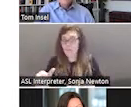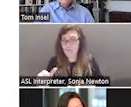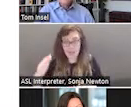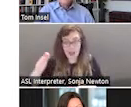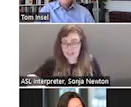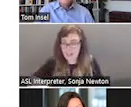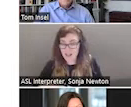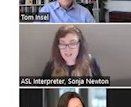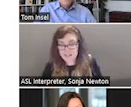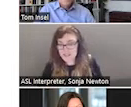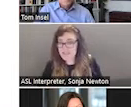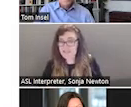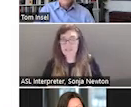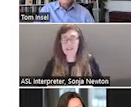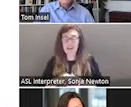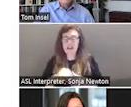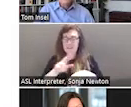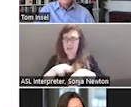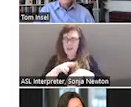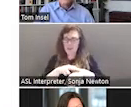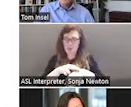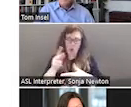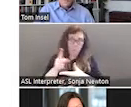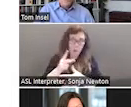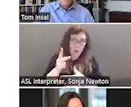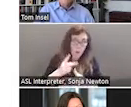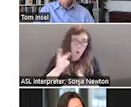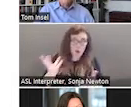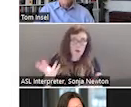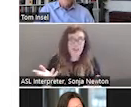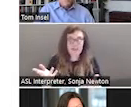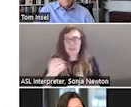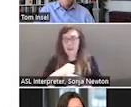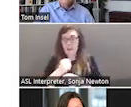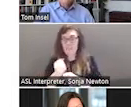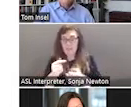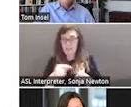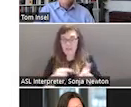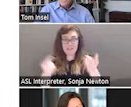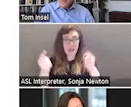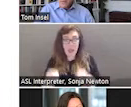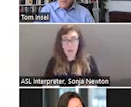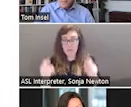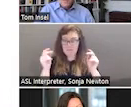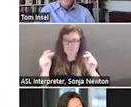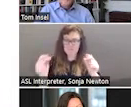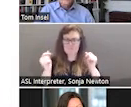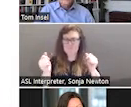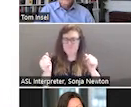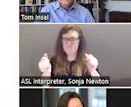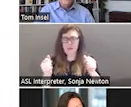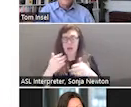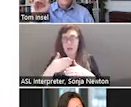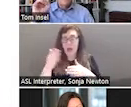health national priority in which we make this happen in any way we can, with an outcome that says